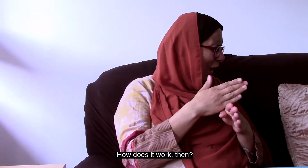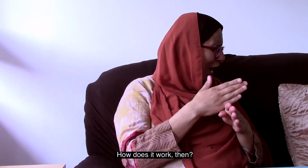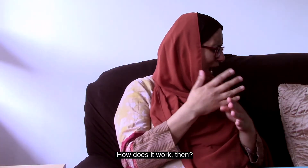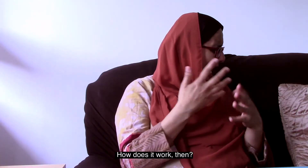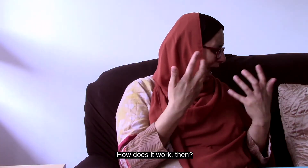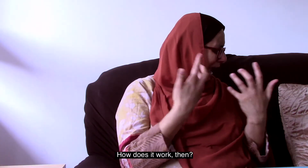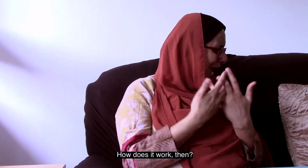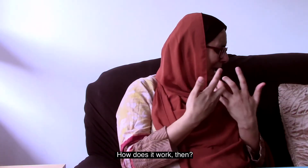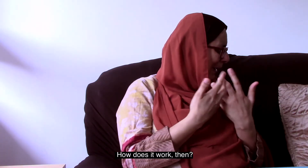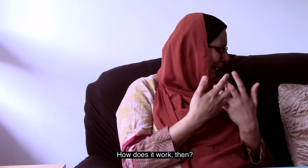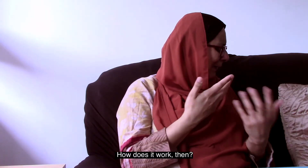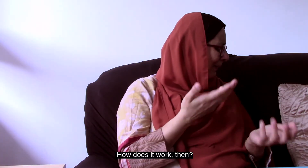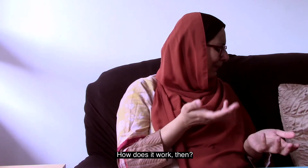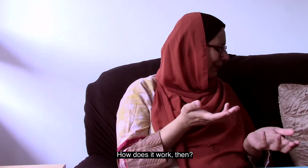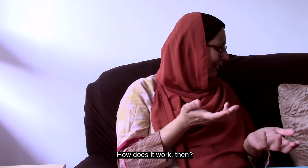How does it work then?